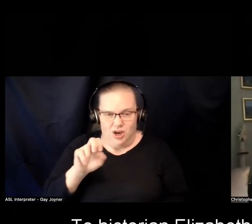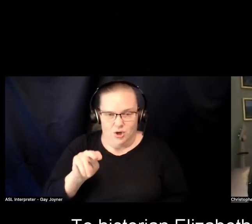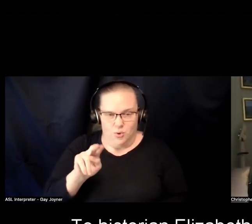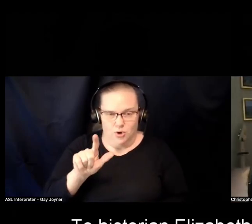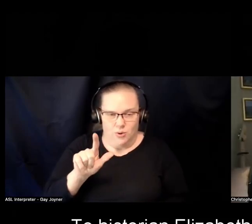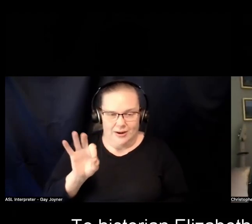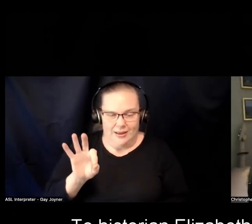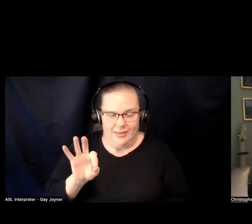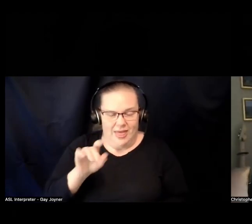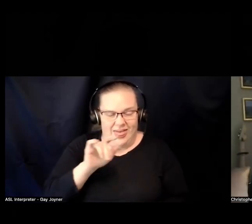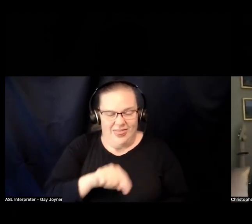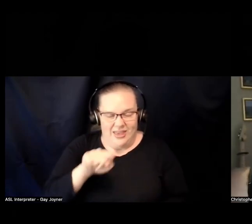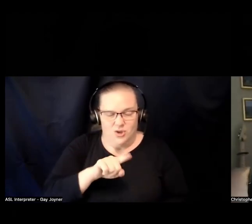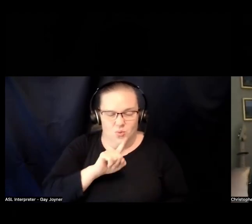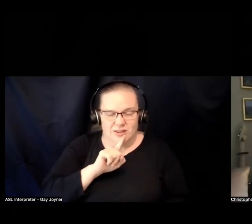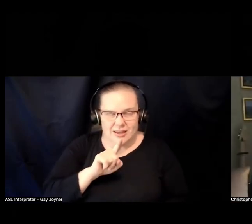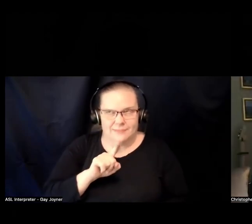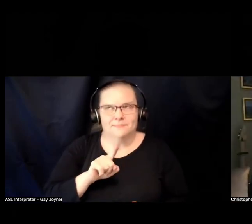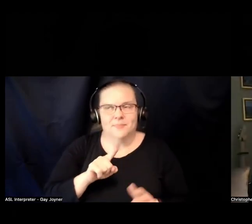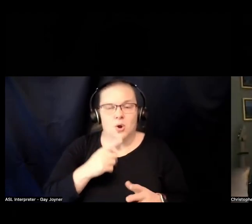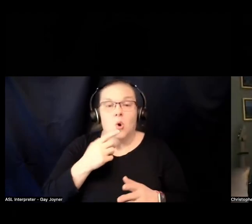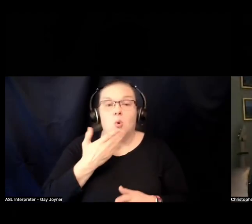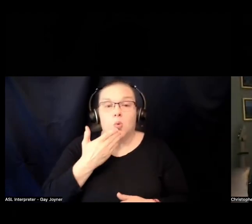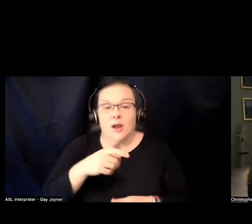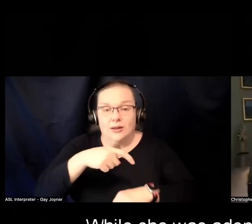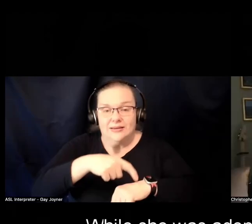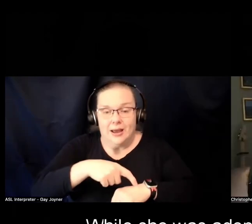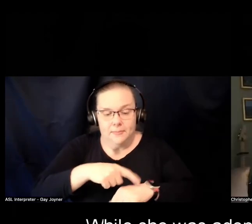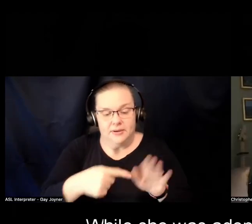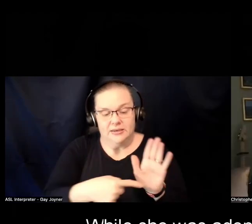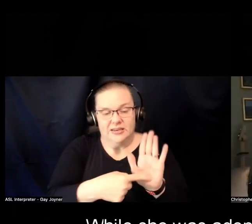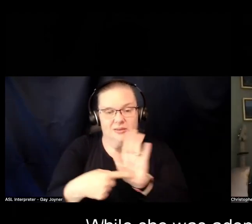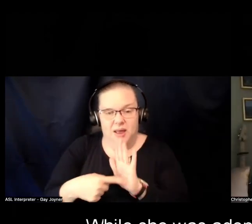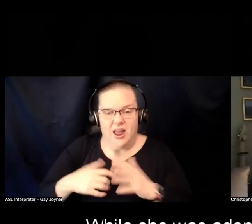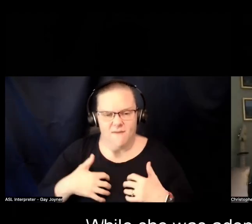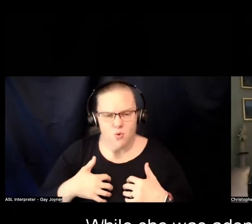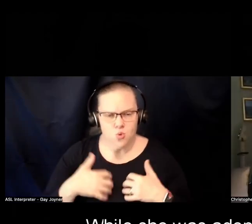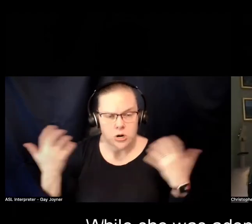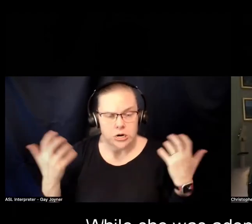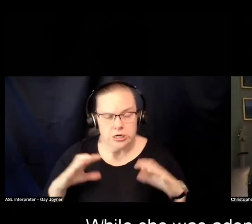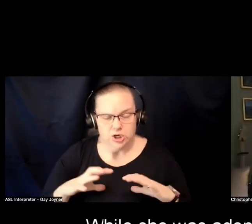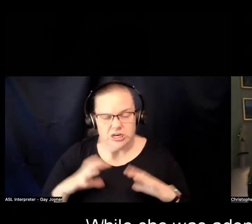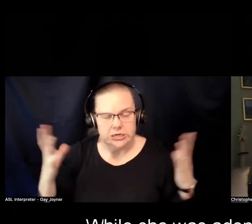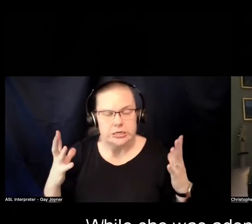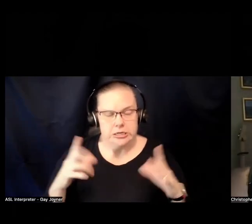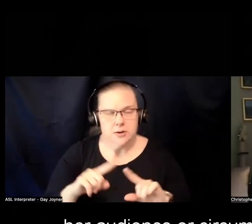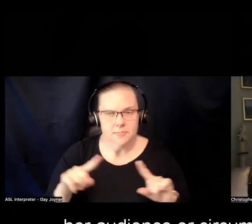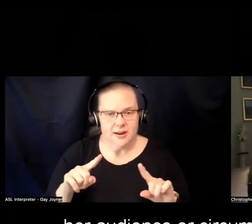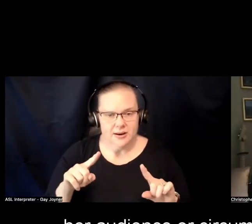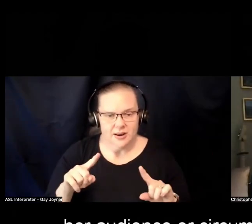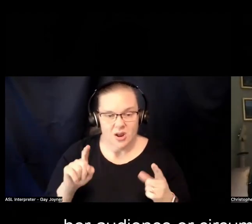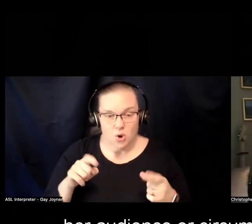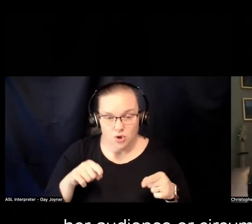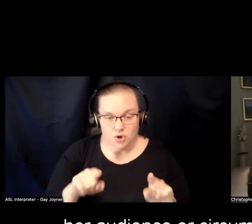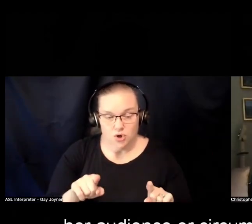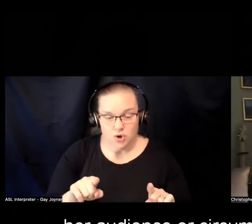a well-timed display of rage, and it was perfectly pitched. While she was adept at shifting her persona depending on her audience